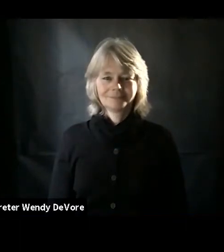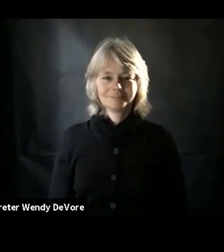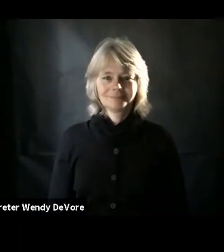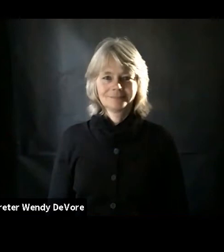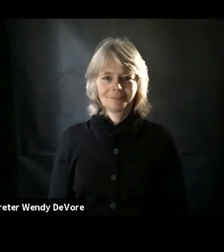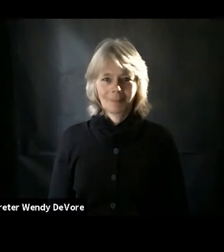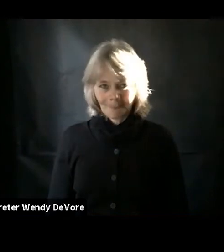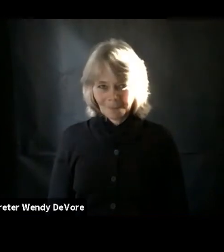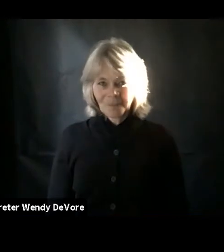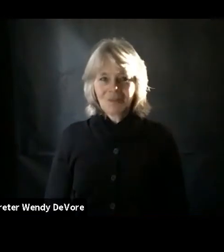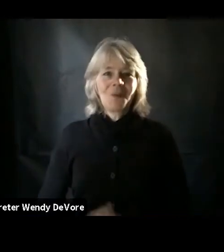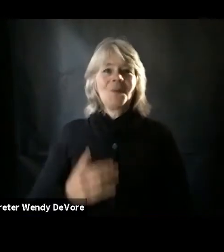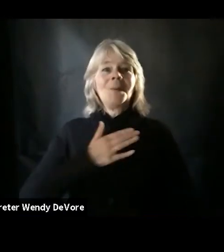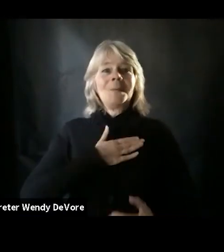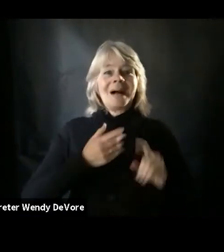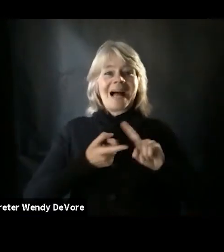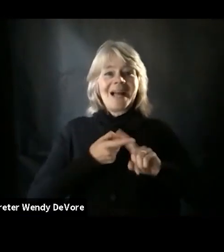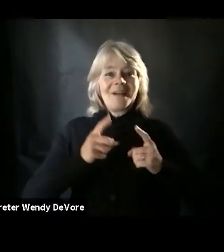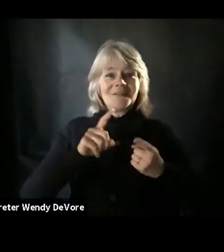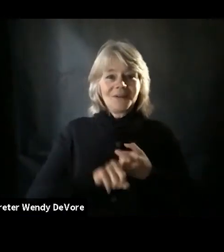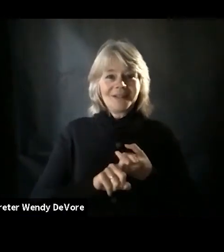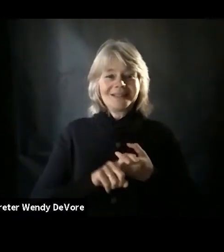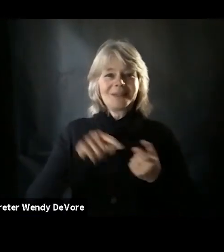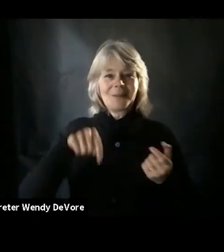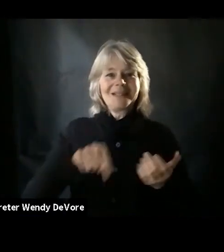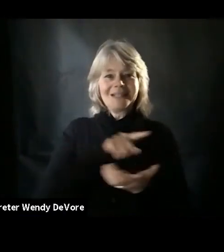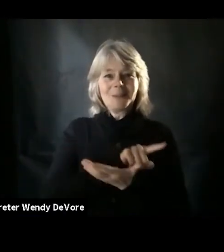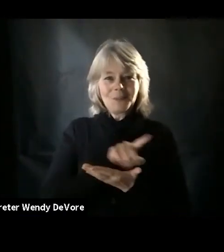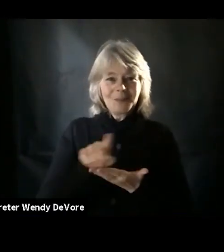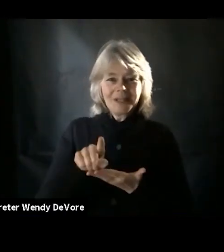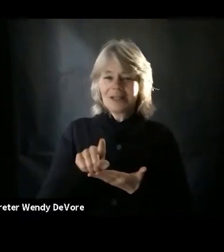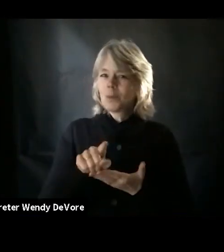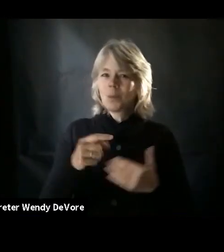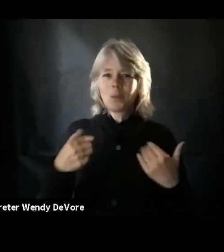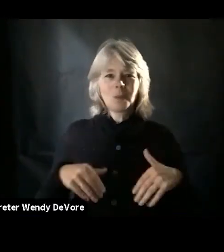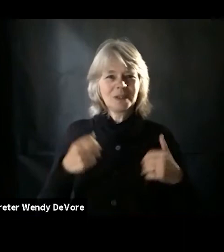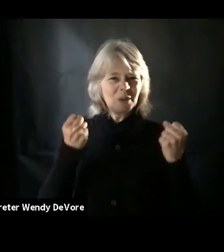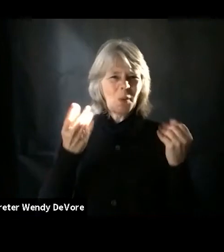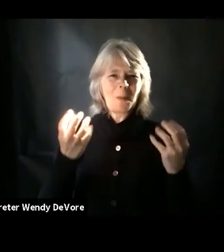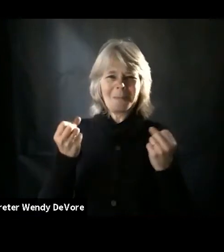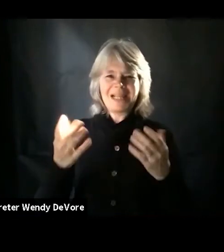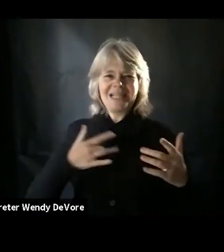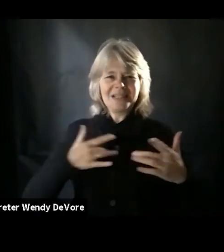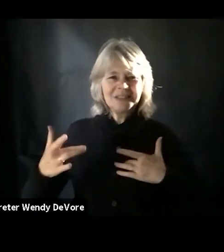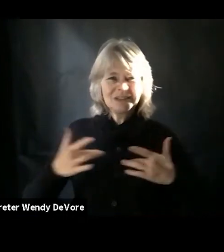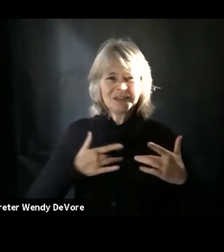So my friends, in this week with so many worries and